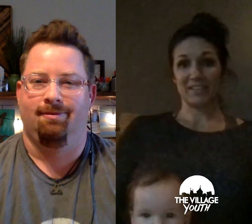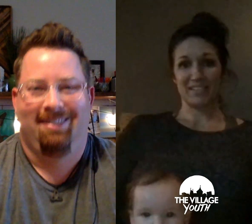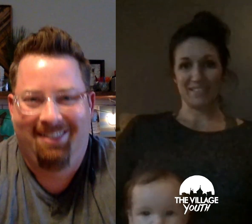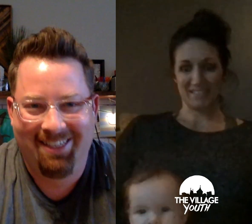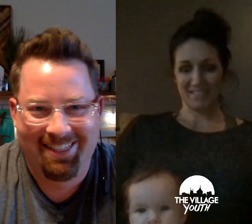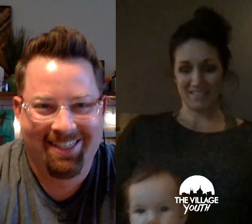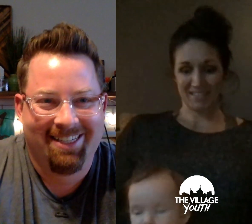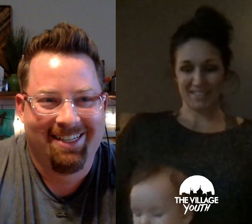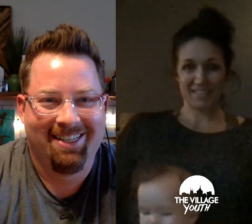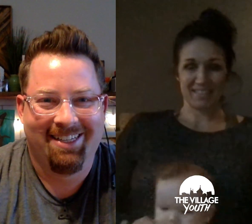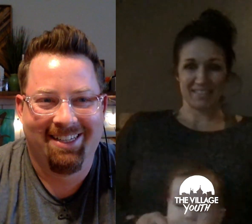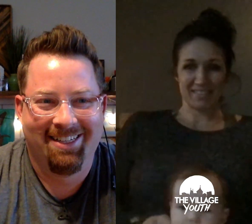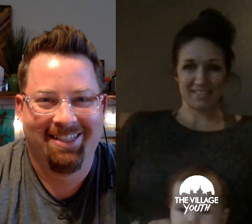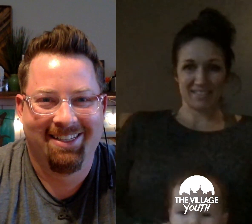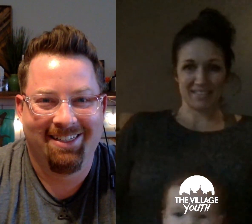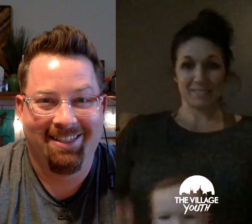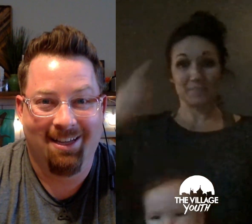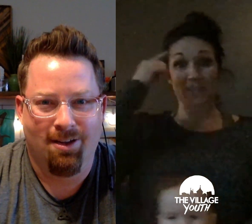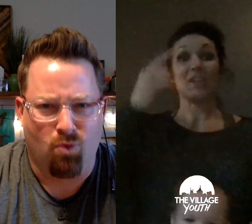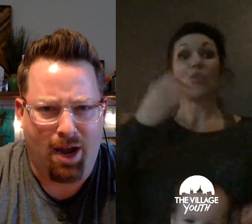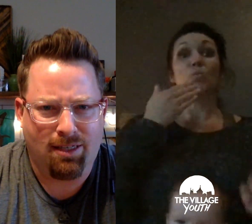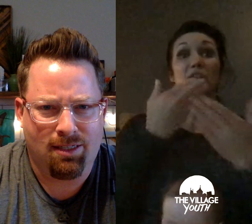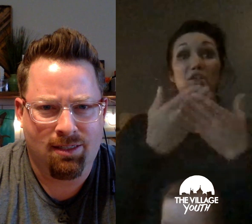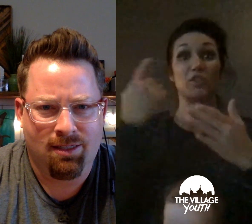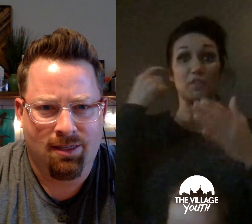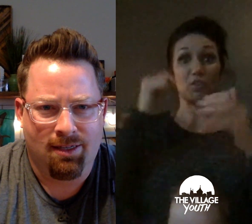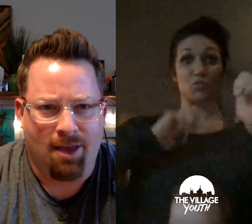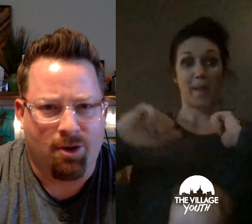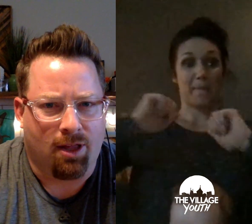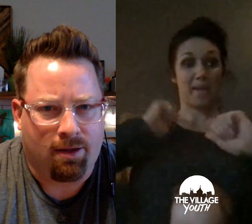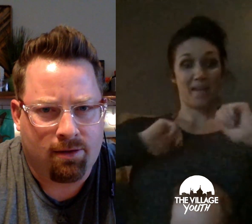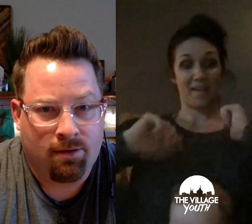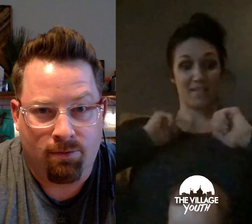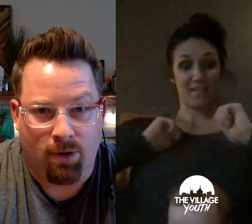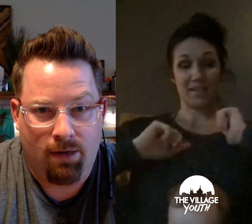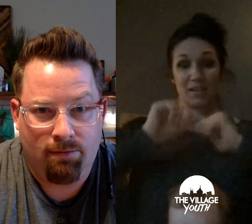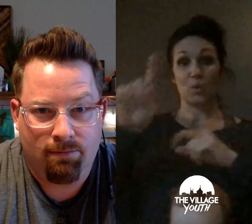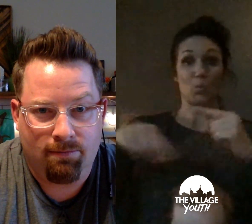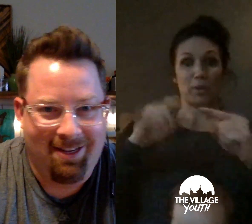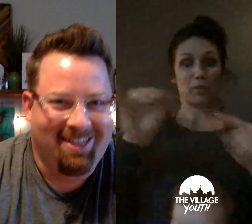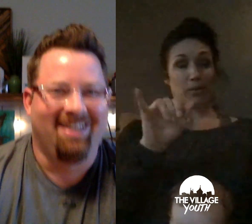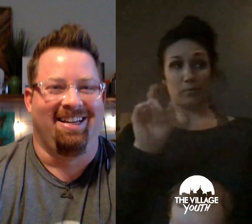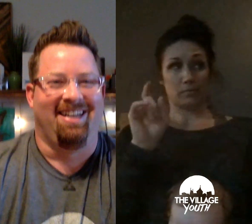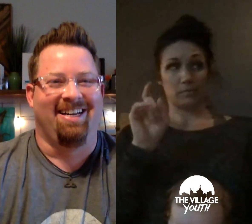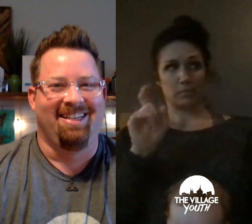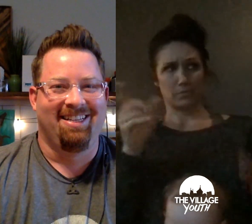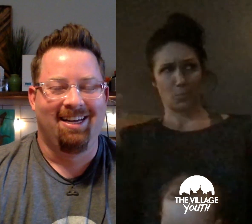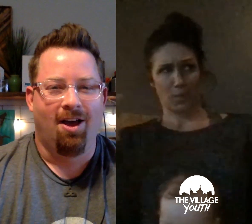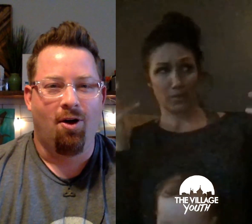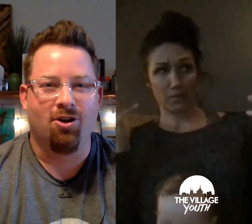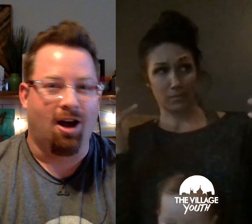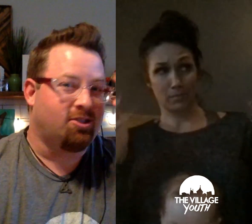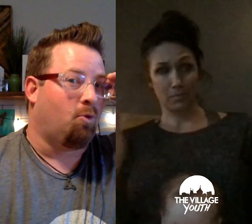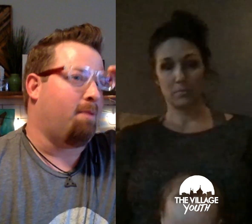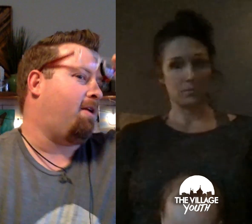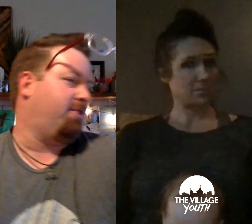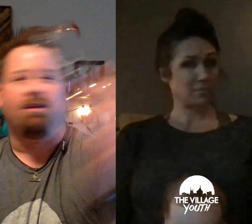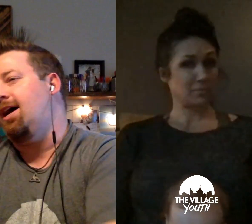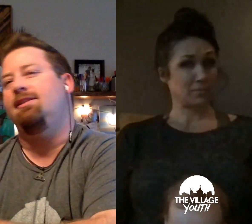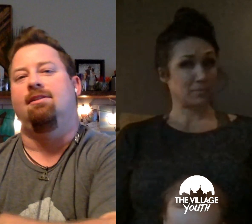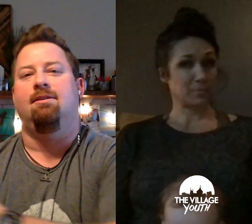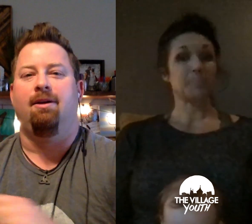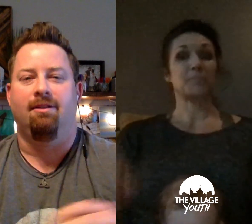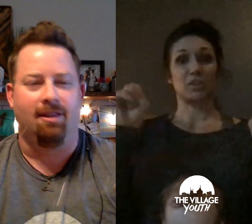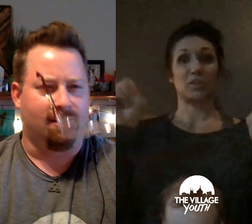it's. I think it would be so good for dramatic effect. Right? Yeah, when you're like, what? Yeah. You could also rip off